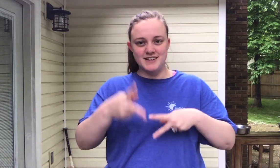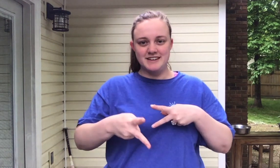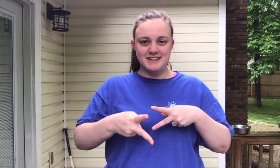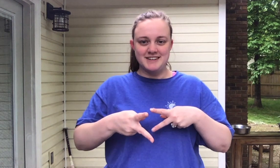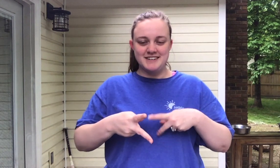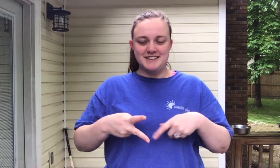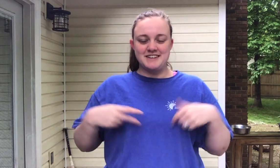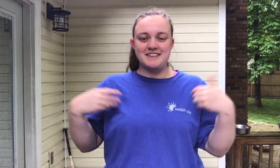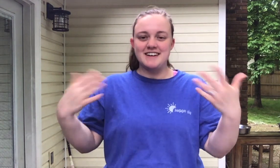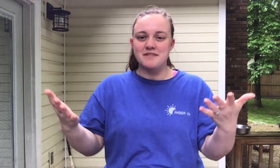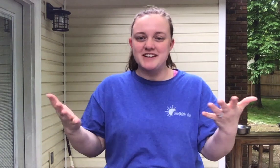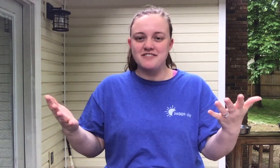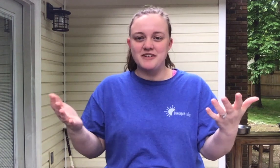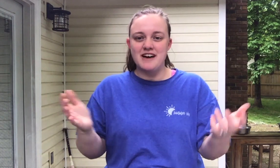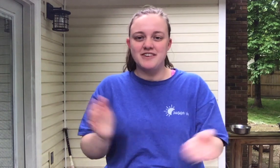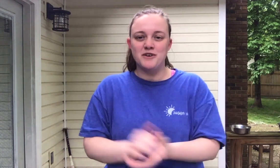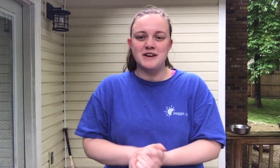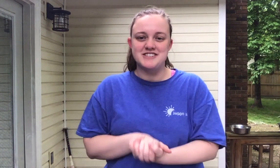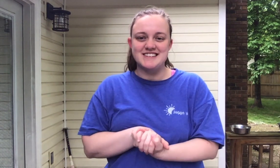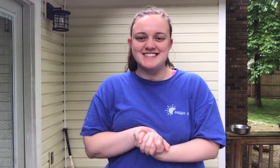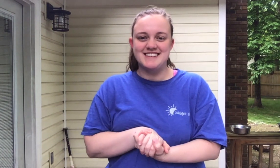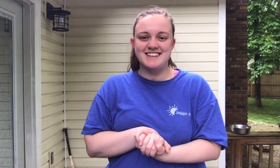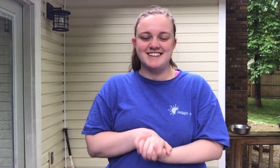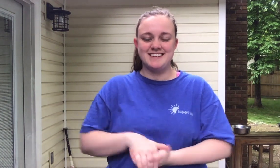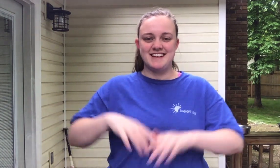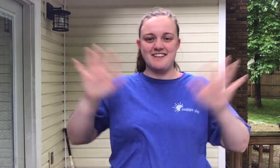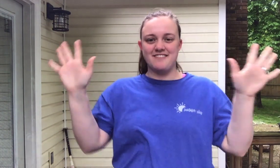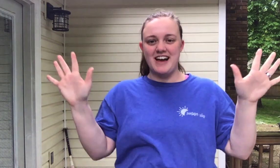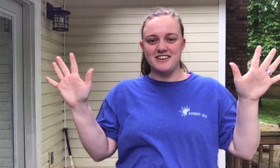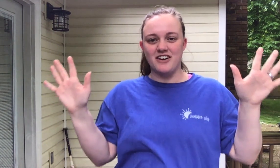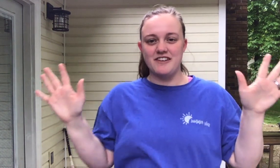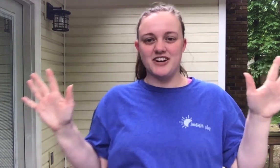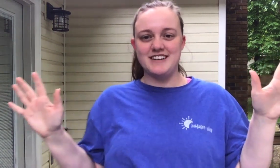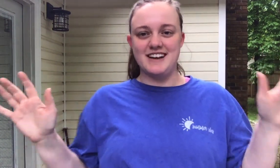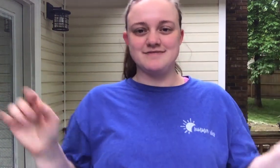All right, let me know if you have any questions. Y'all have a great day.